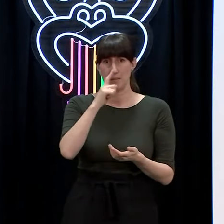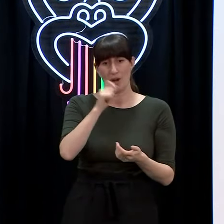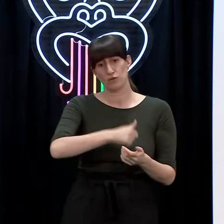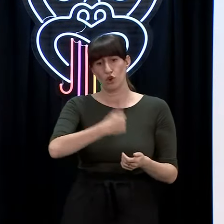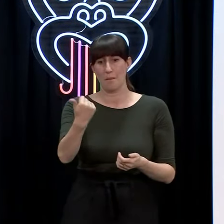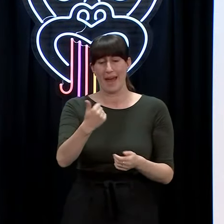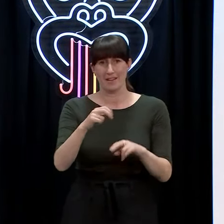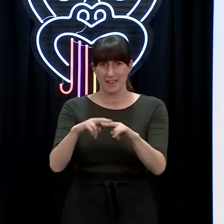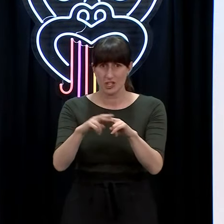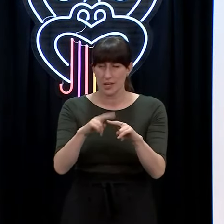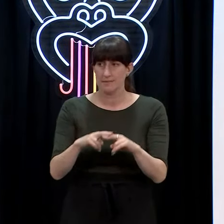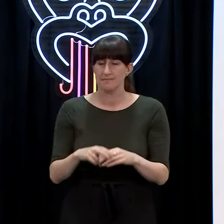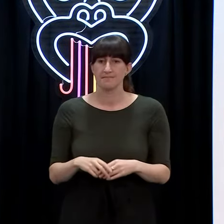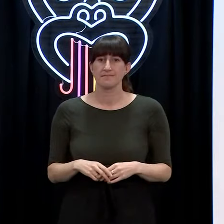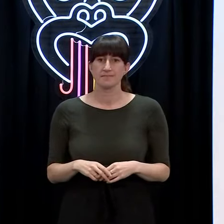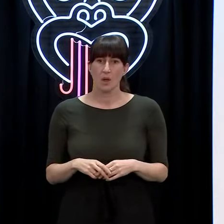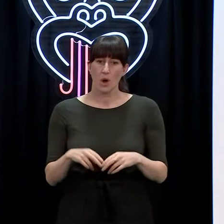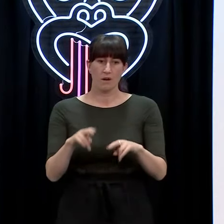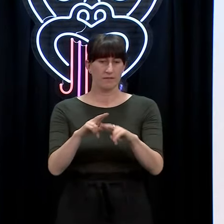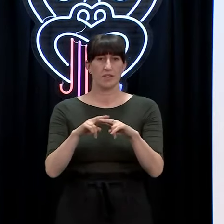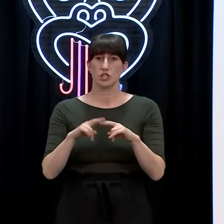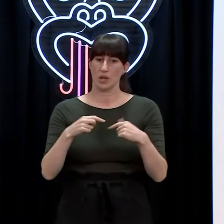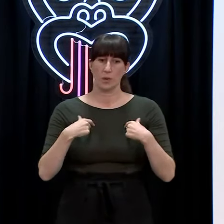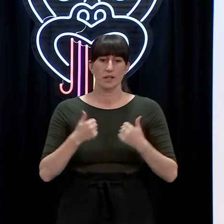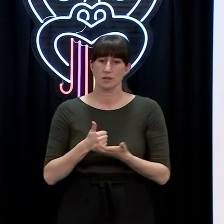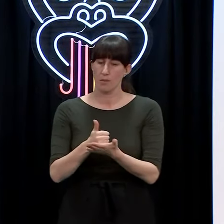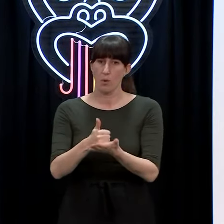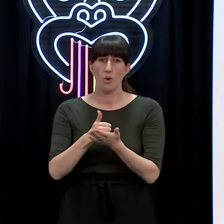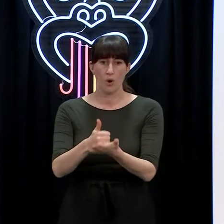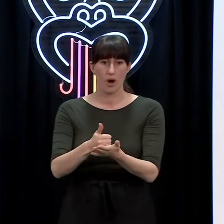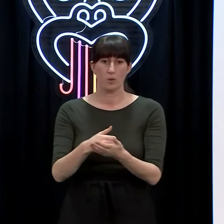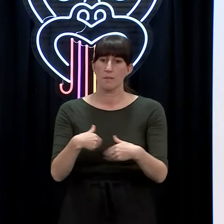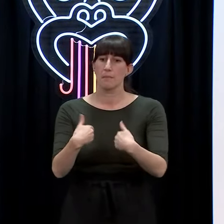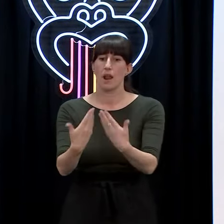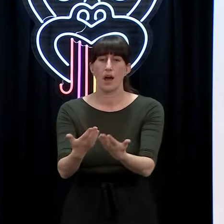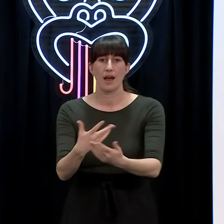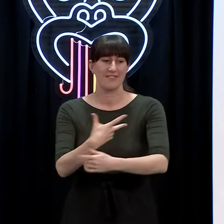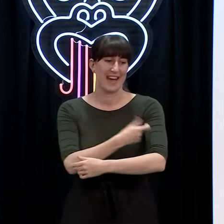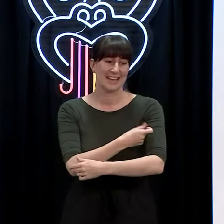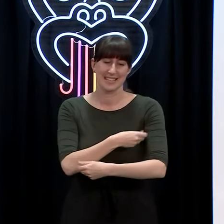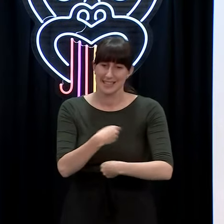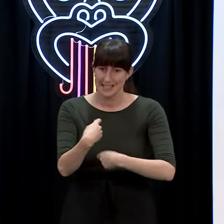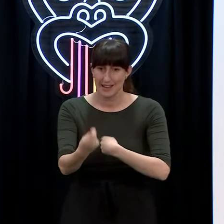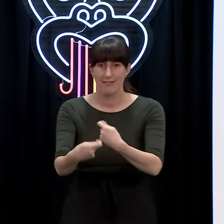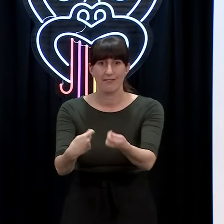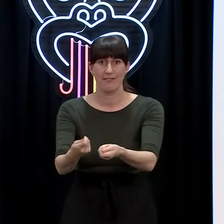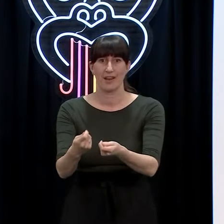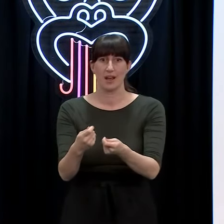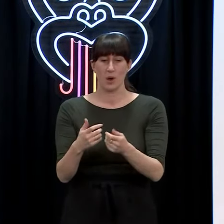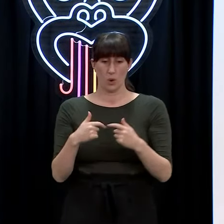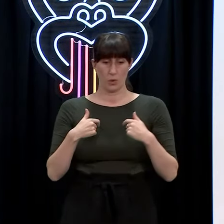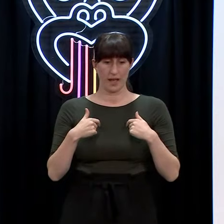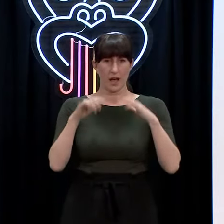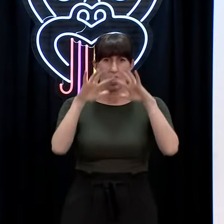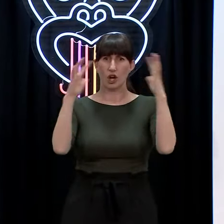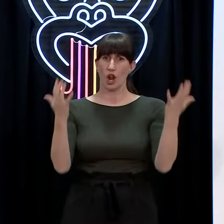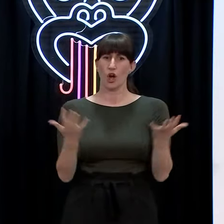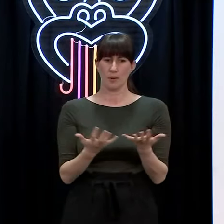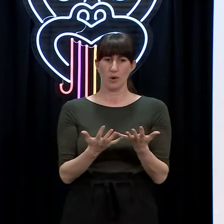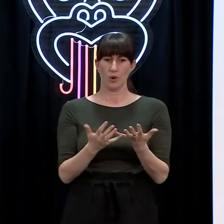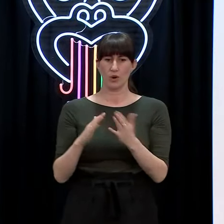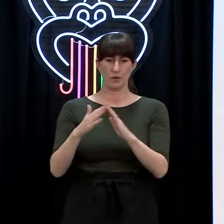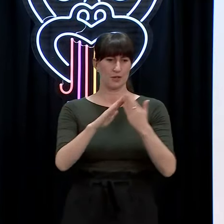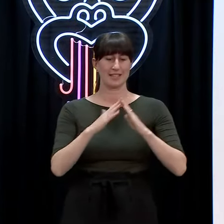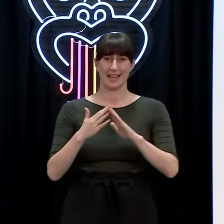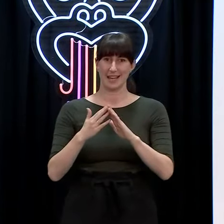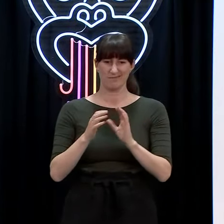have people on the ground in Fiji helping. We've been supplying vaccines to Fiji. As a global community, yes, we are all in this together. The issue